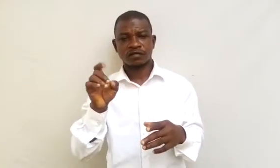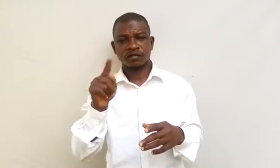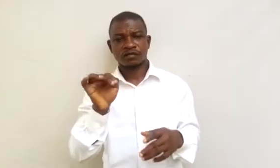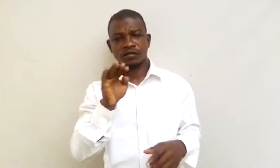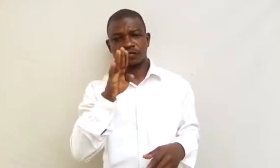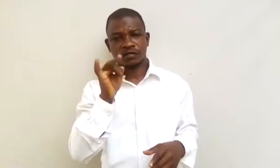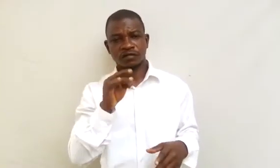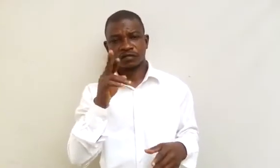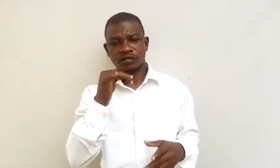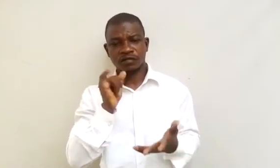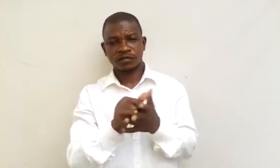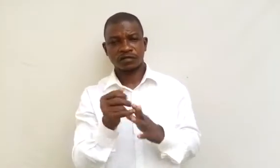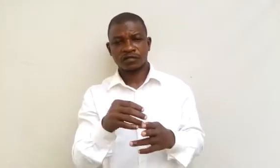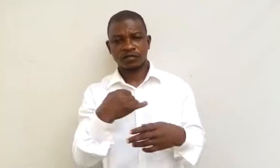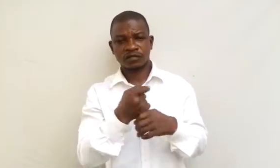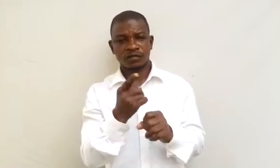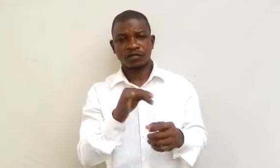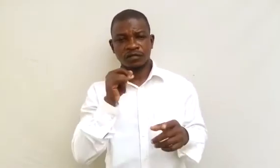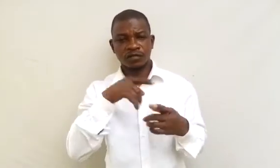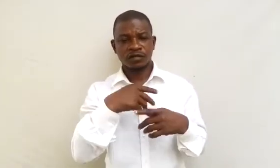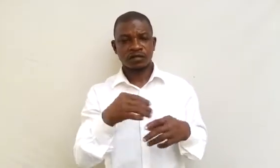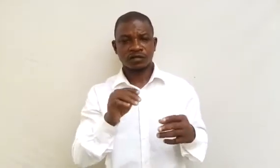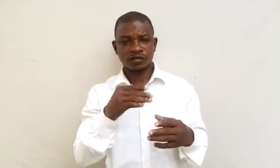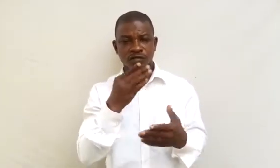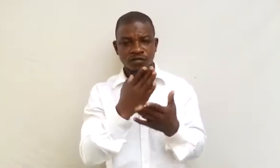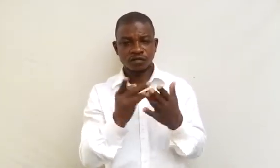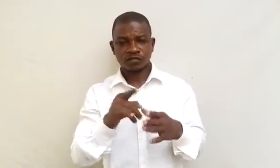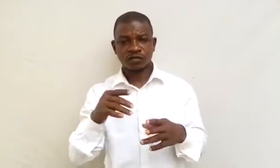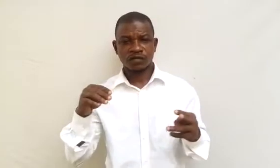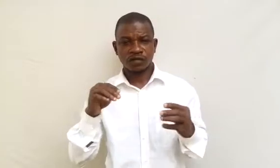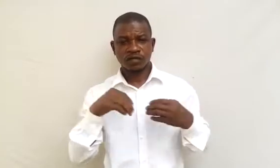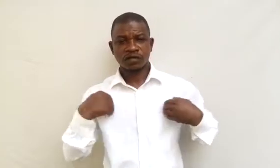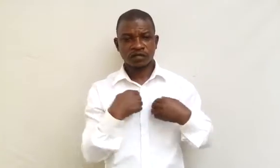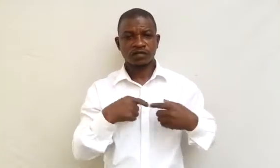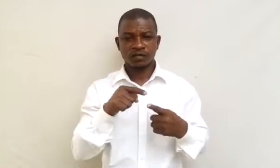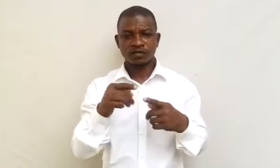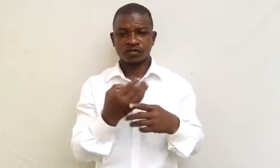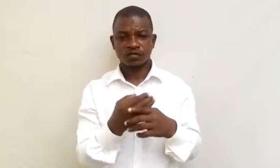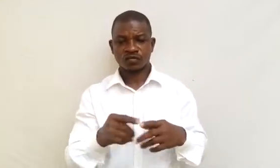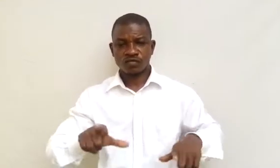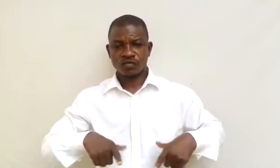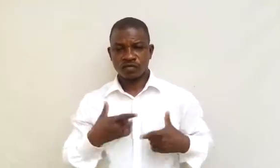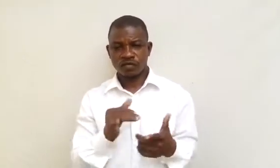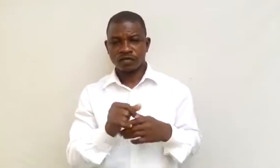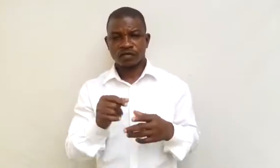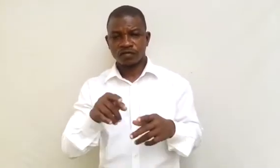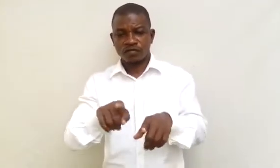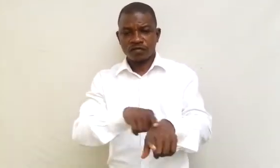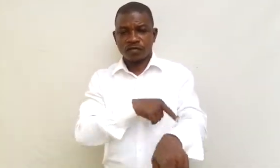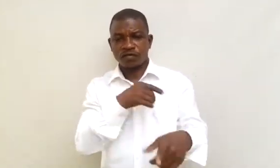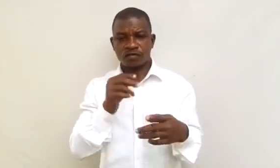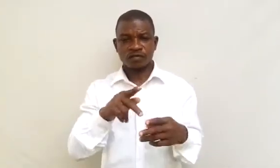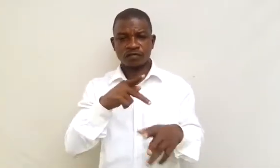that enable certain animals to survive prolonged period of